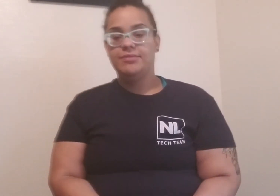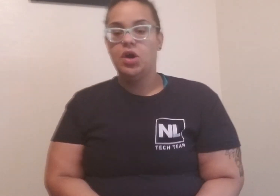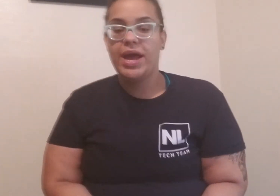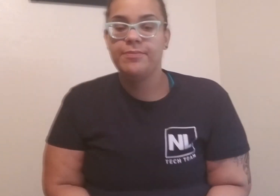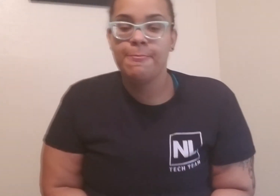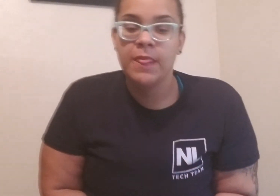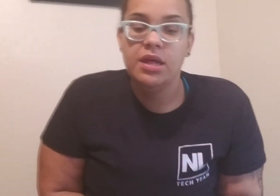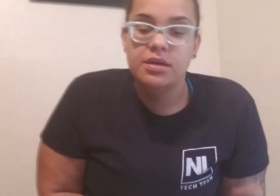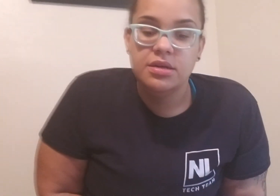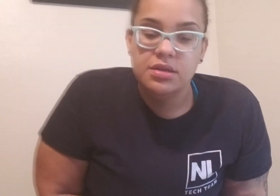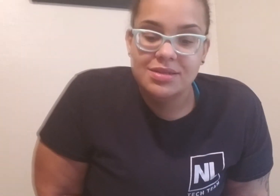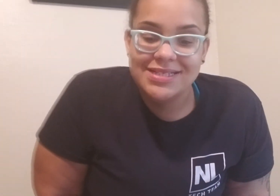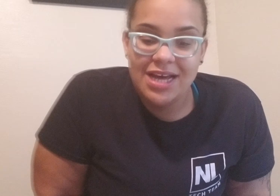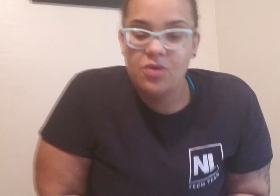okay? So now